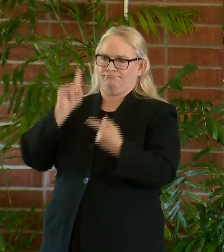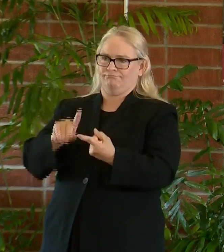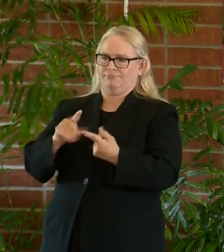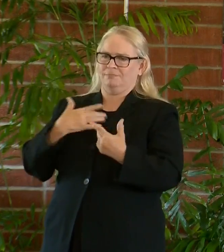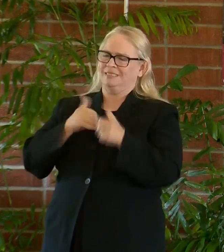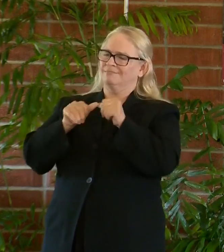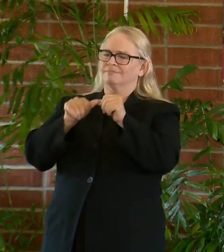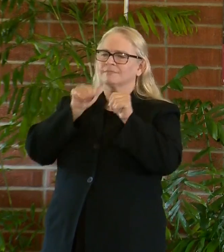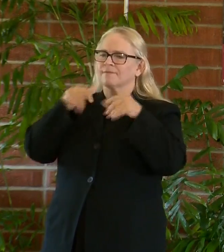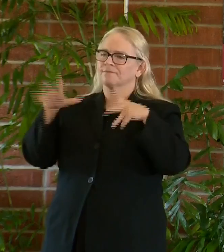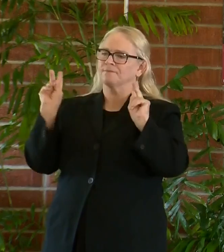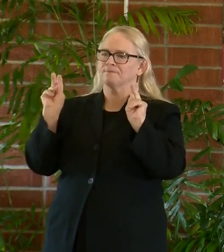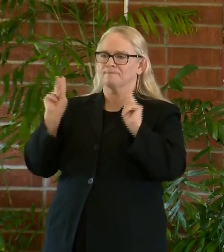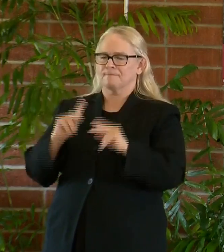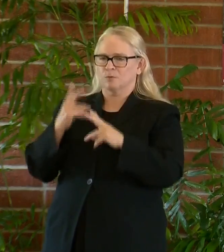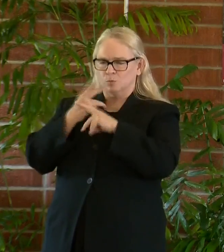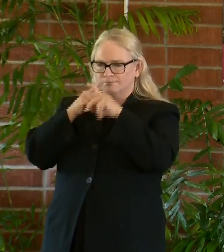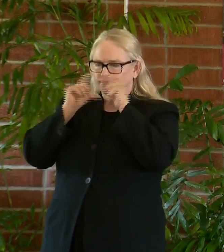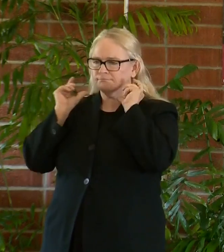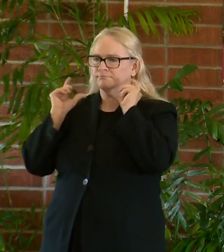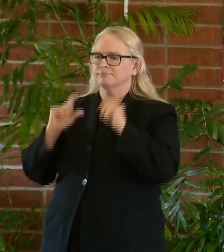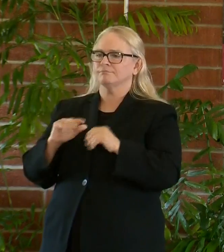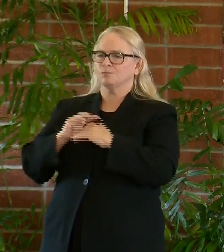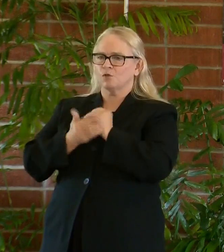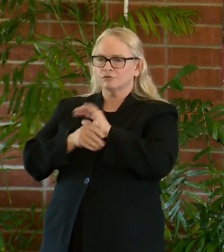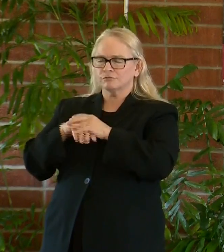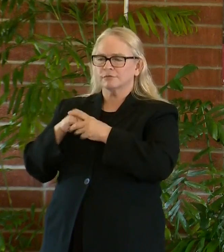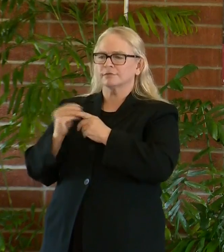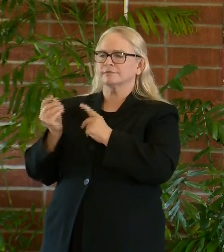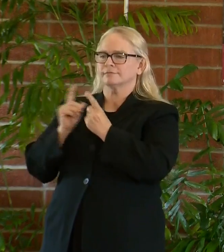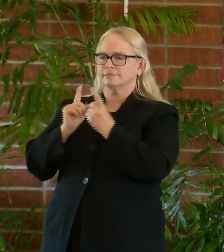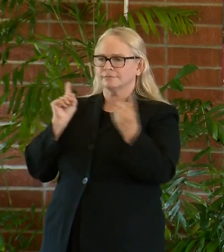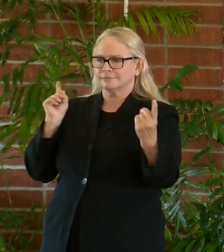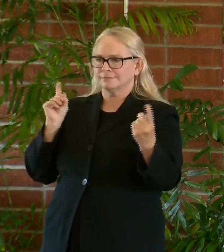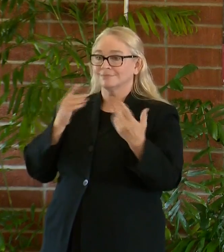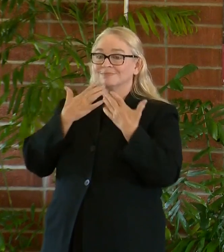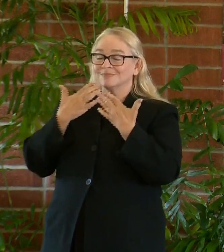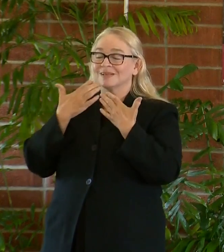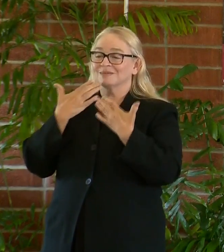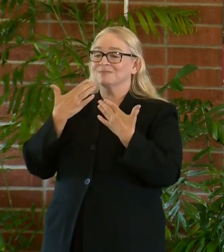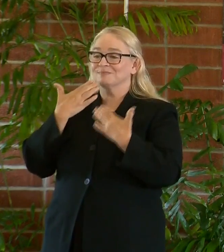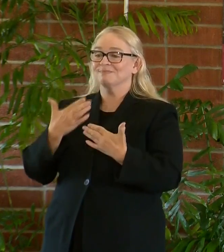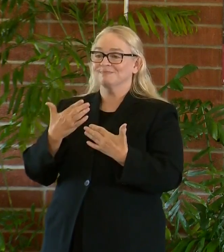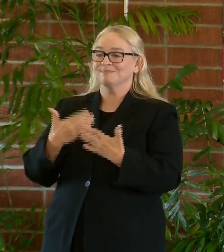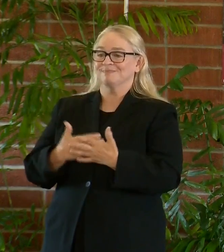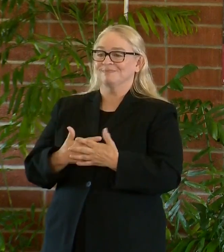that cause collectively, and let me thank you from the bottom of my heart for everything you've done